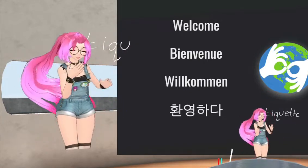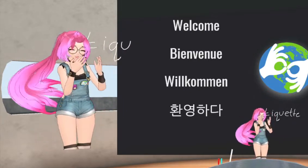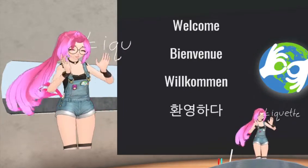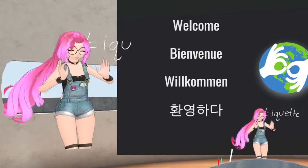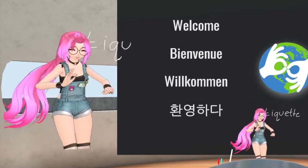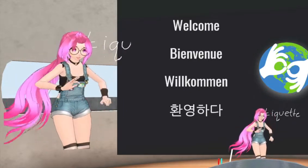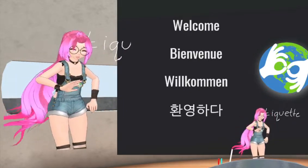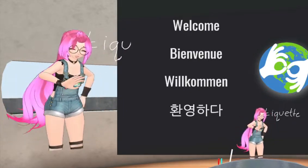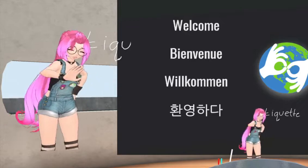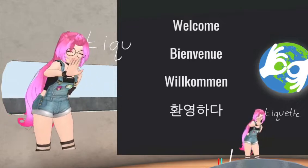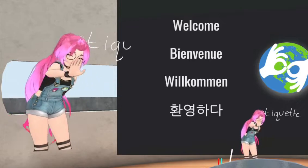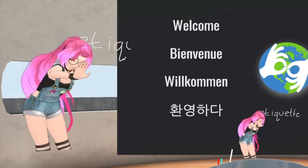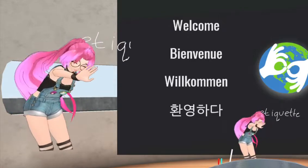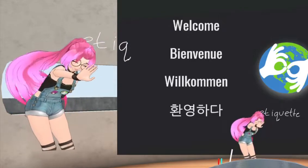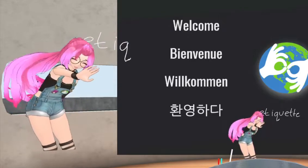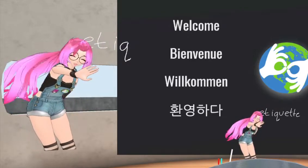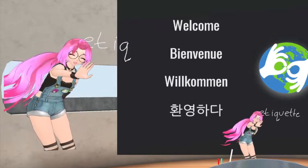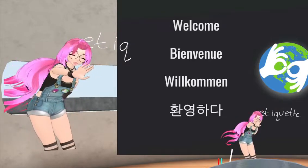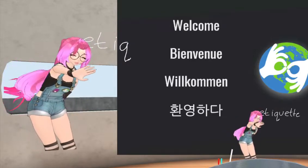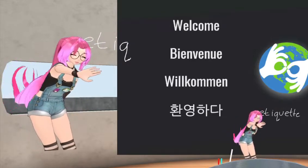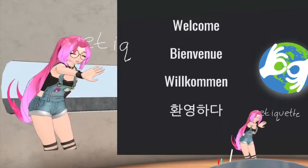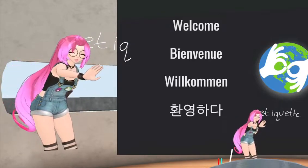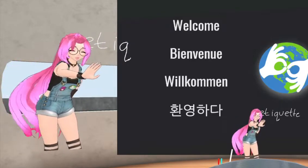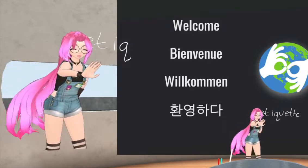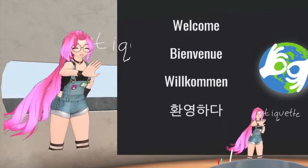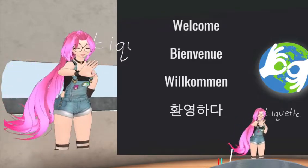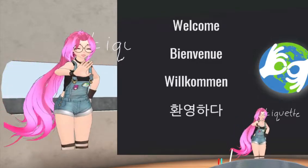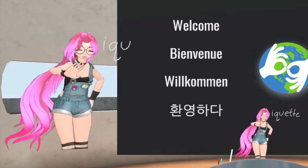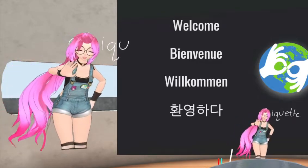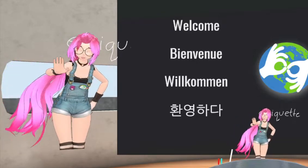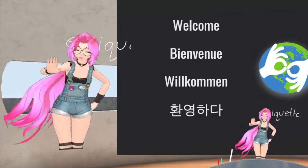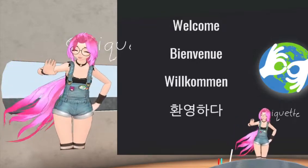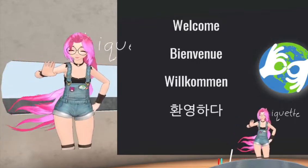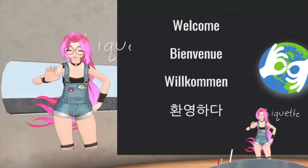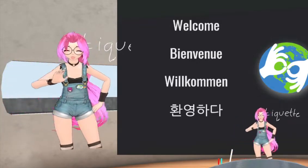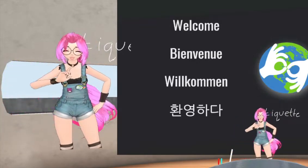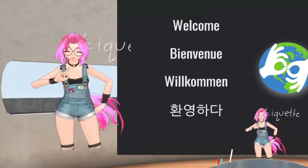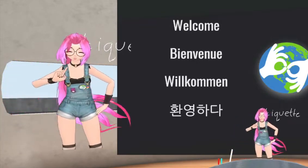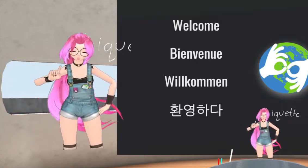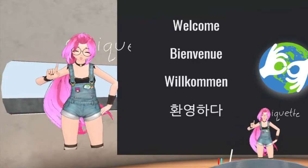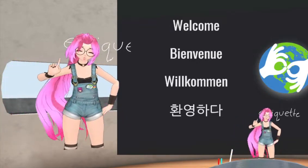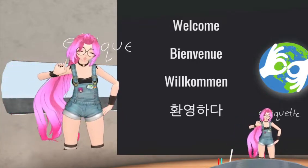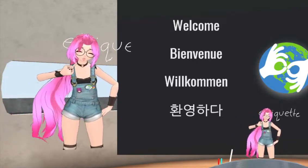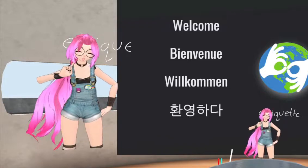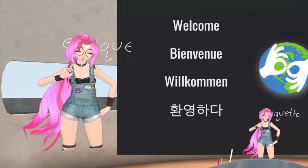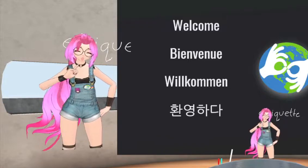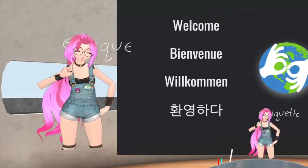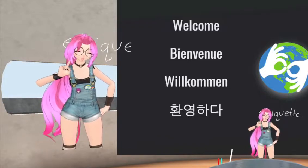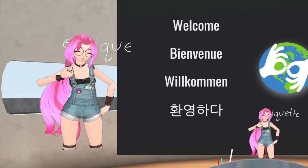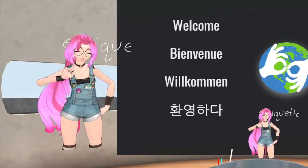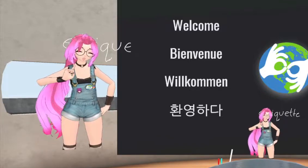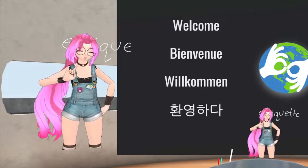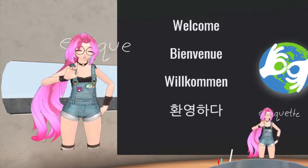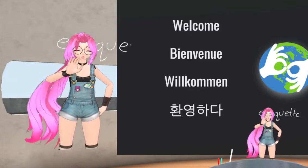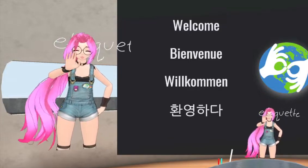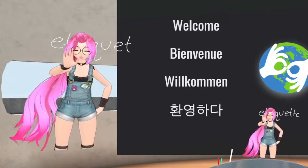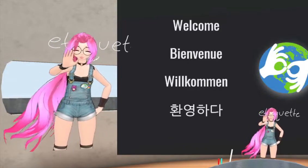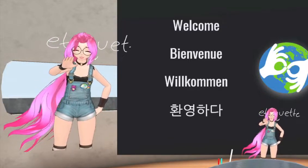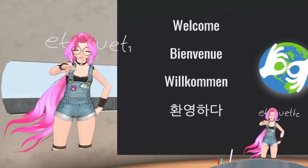never meeting a deaf person. I've definitely come into contact with people who are like, whoa.